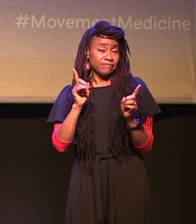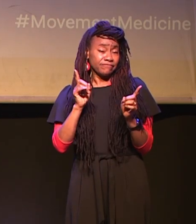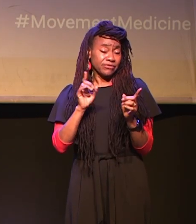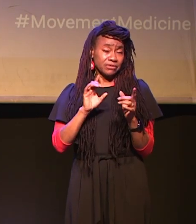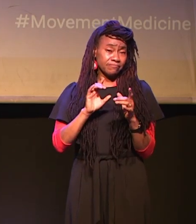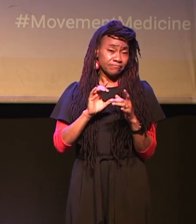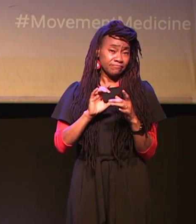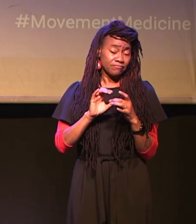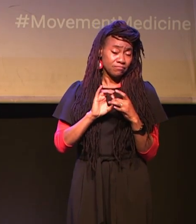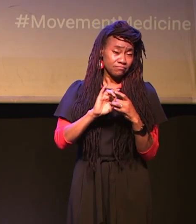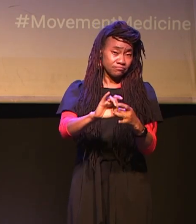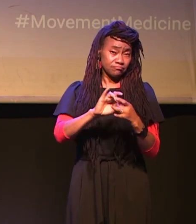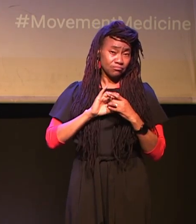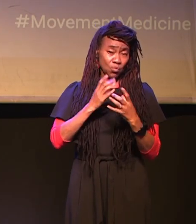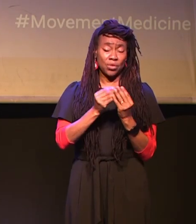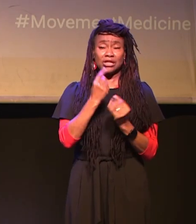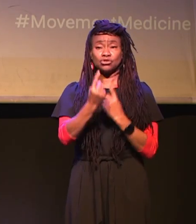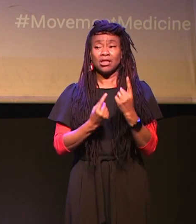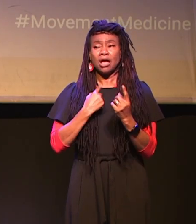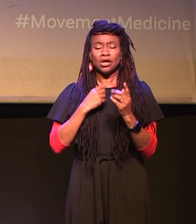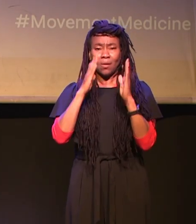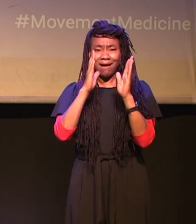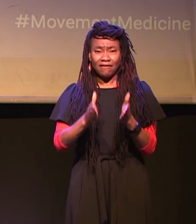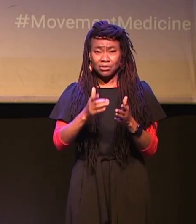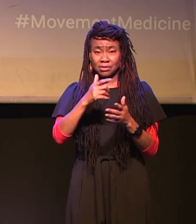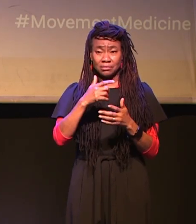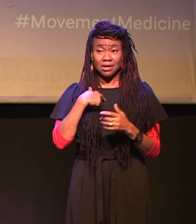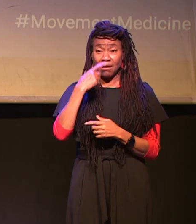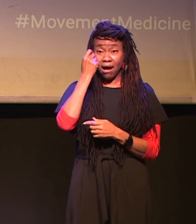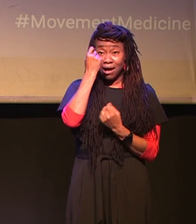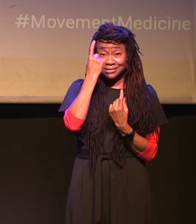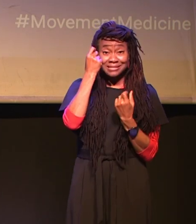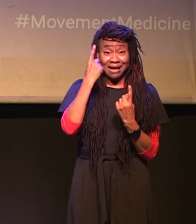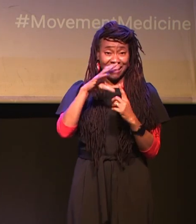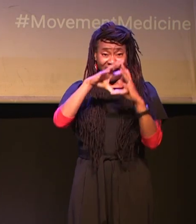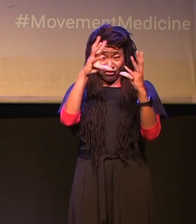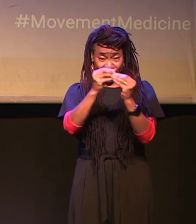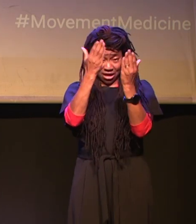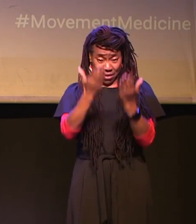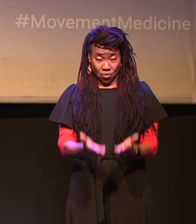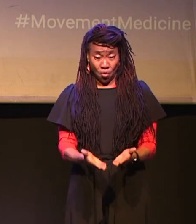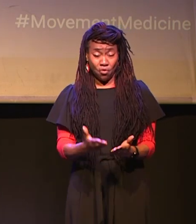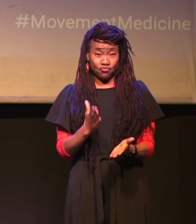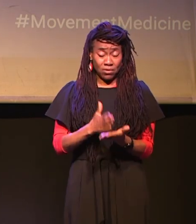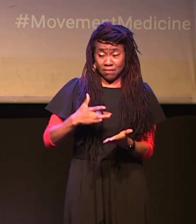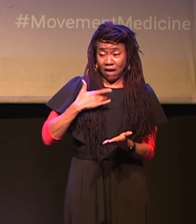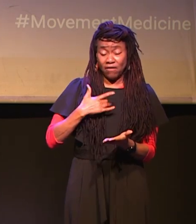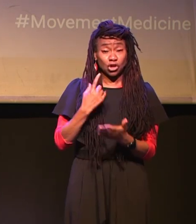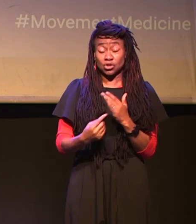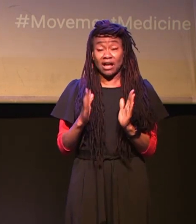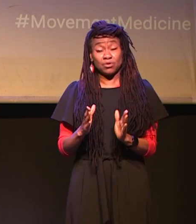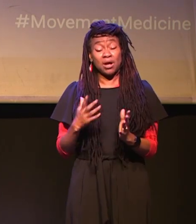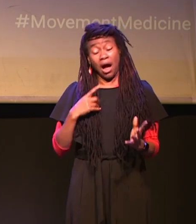each other. I don't have to understand everything. I don't have to get everything about your reality. I just have to be like,